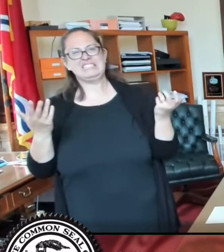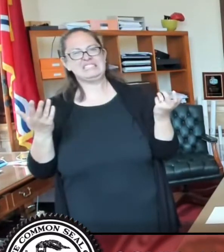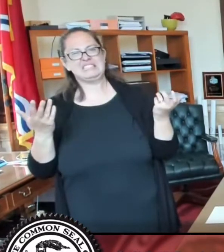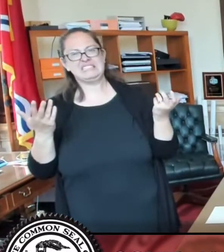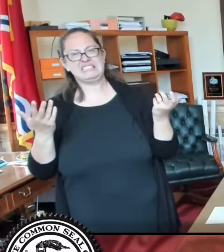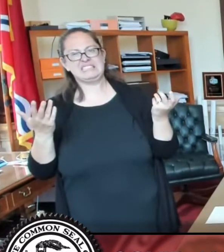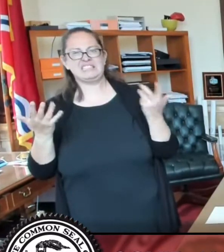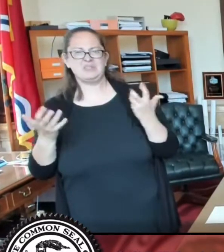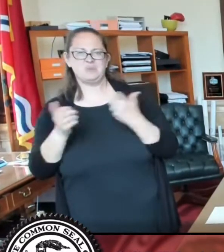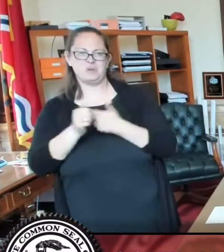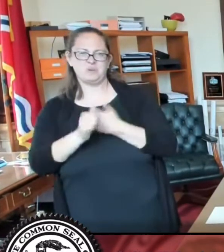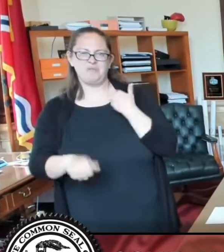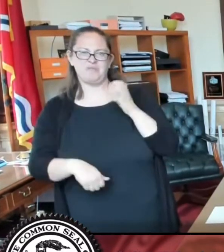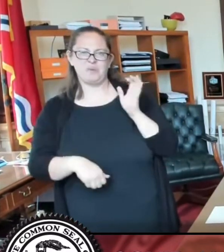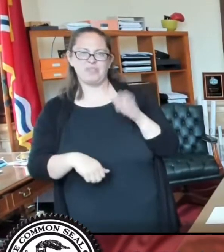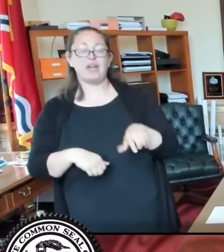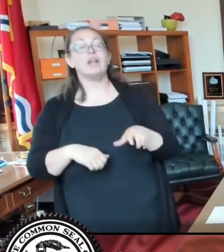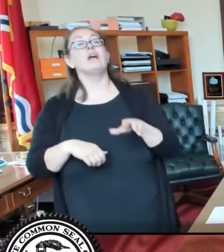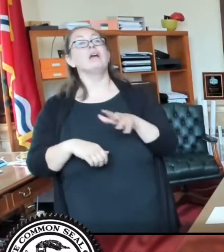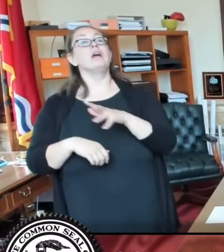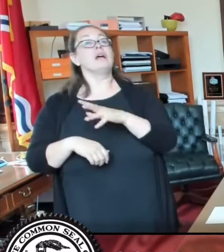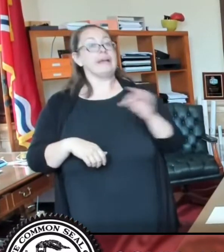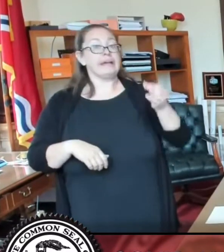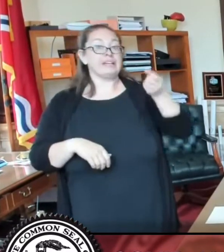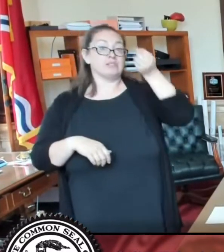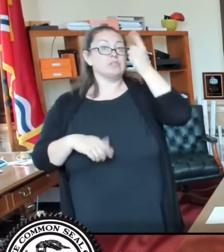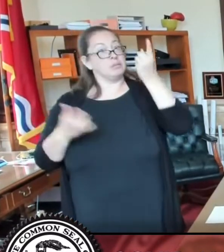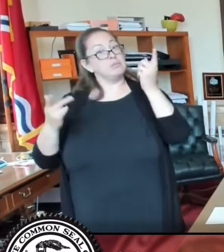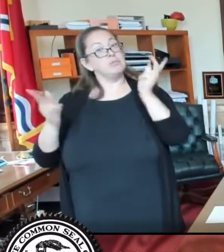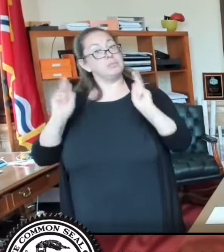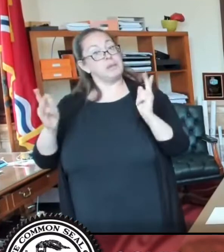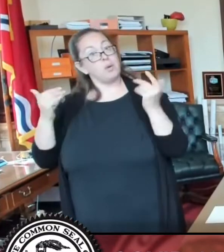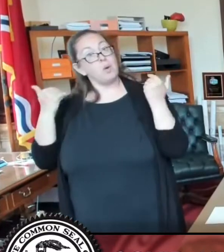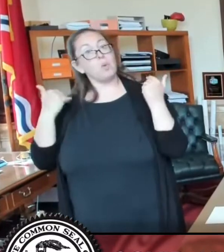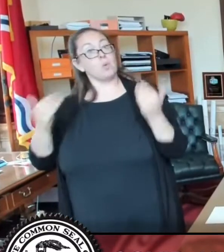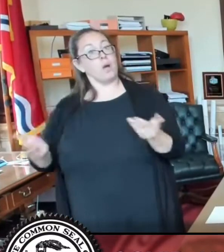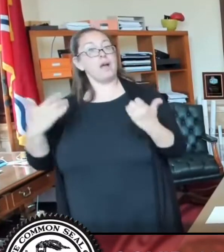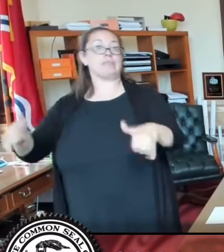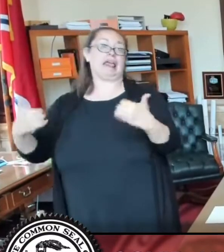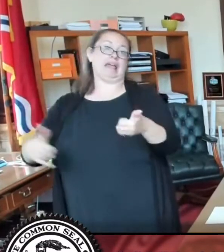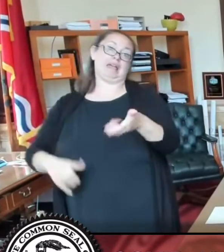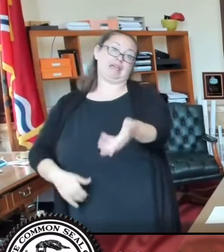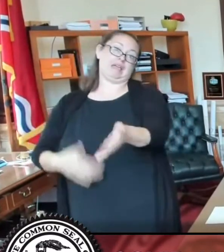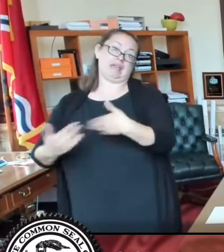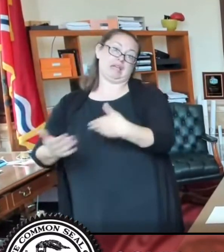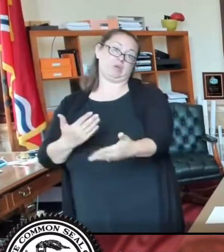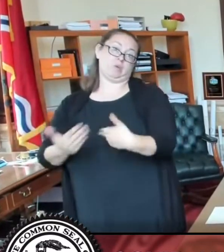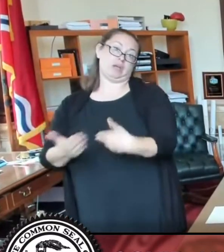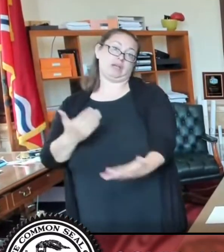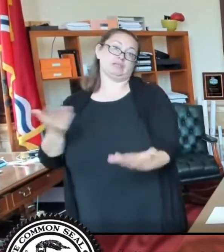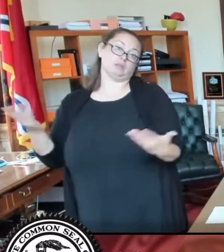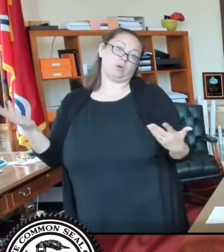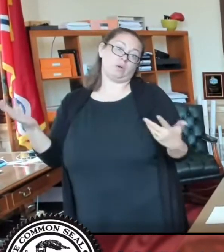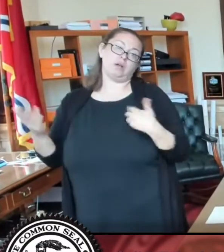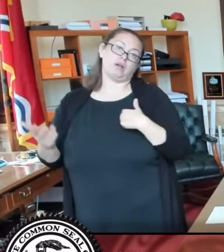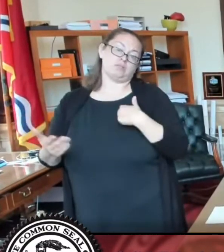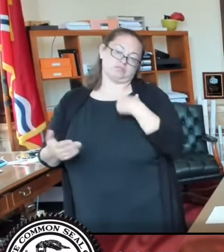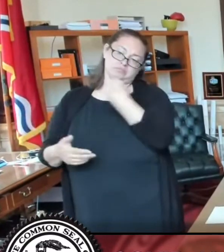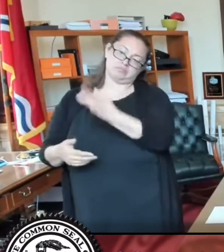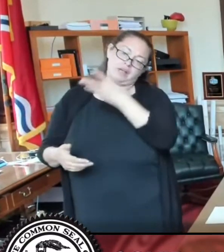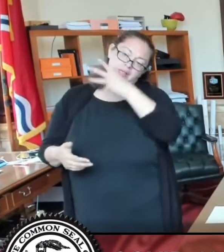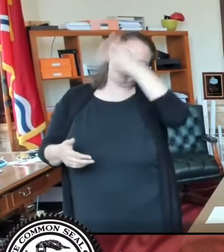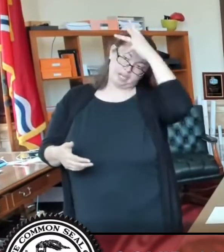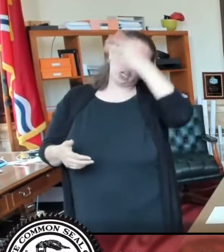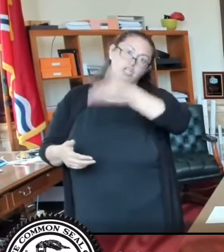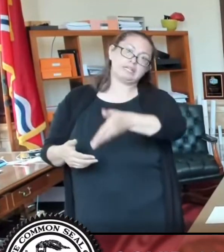he'd like to avoid, but we also understand people are using playgrounds and they're playing on playgrounds. And so I would just say to parents out